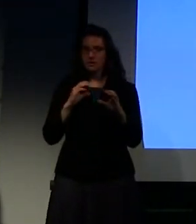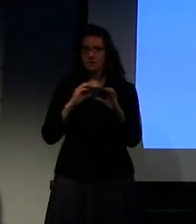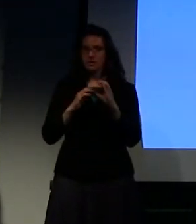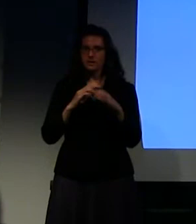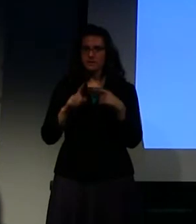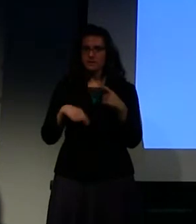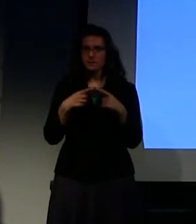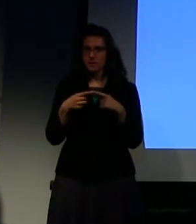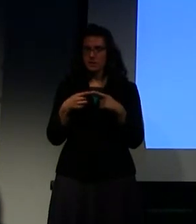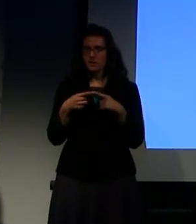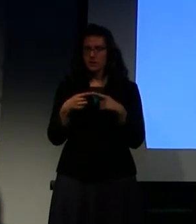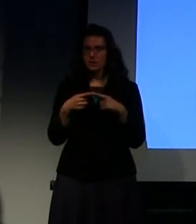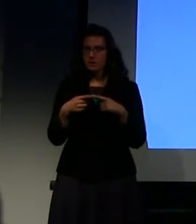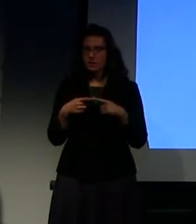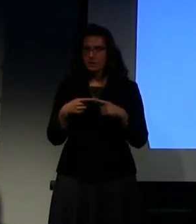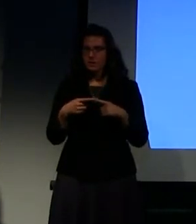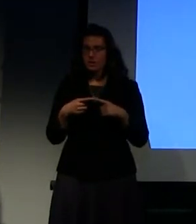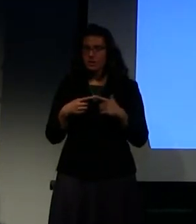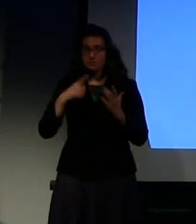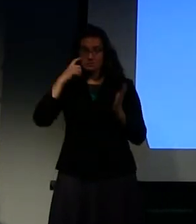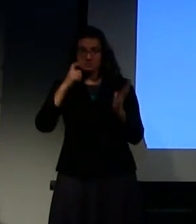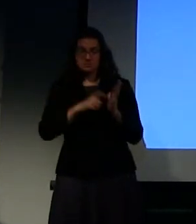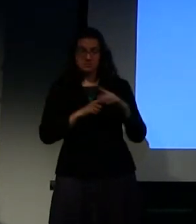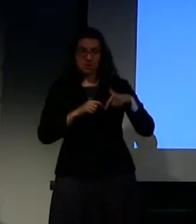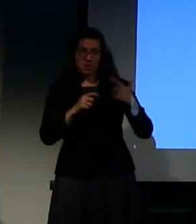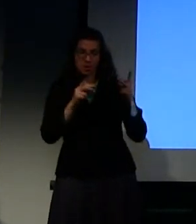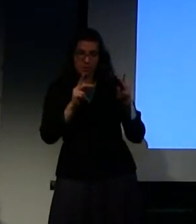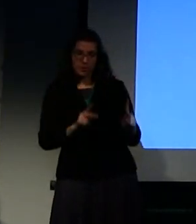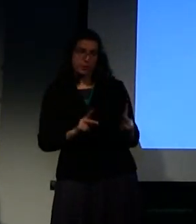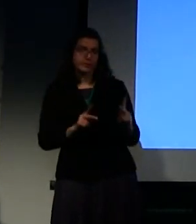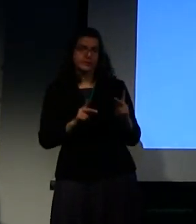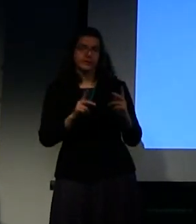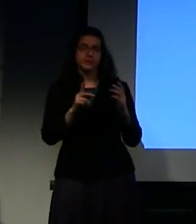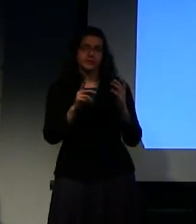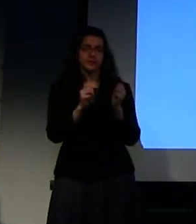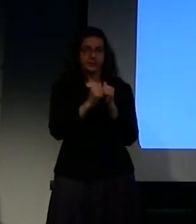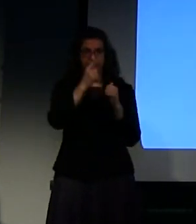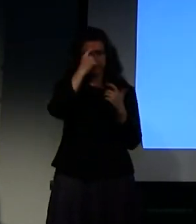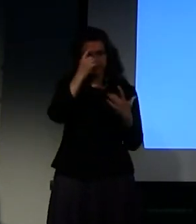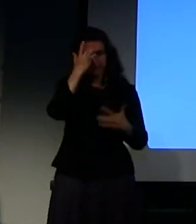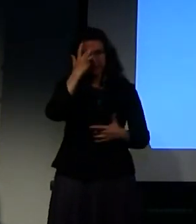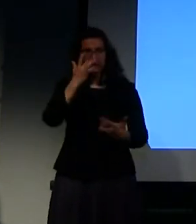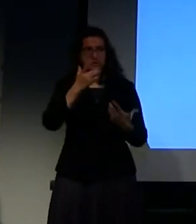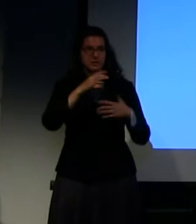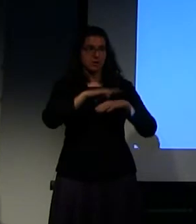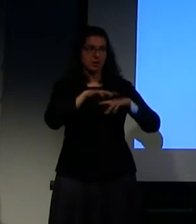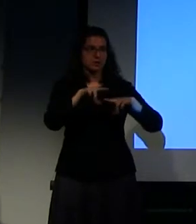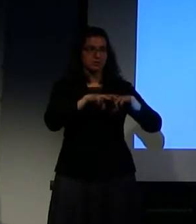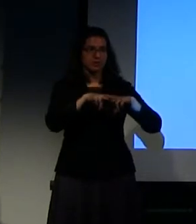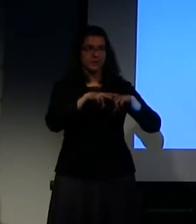seeing another person with mental illness on the train or in public spaces.